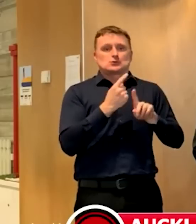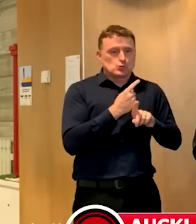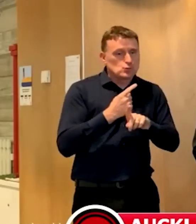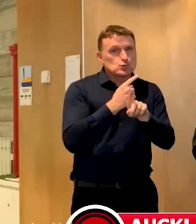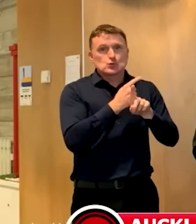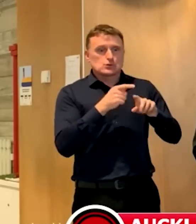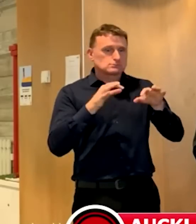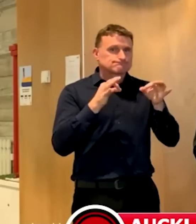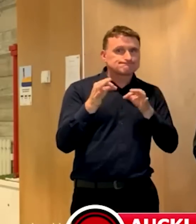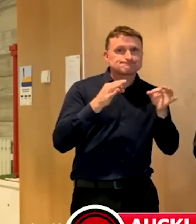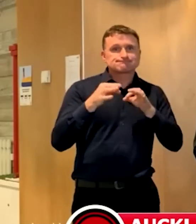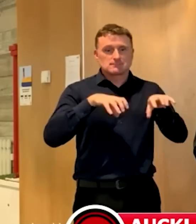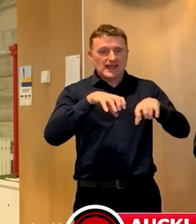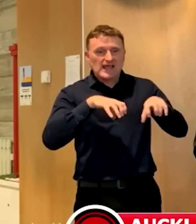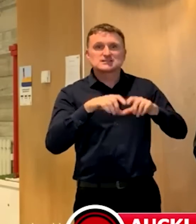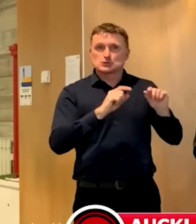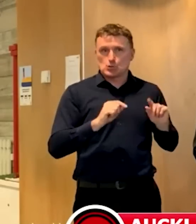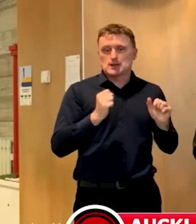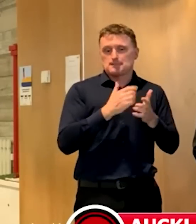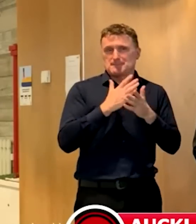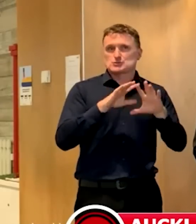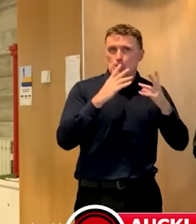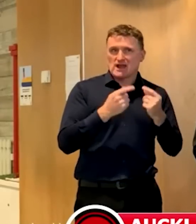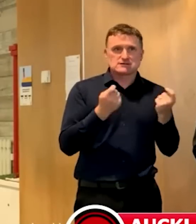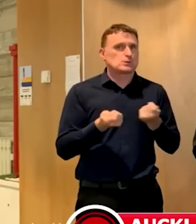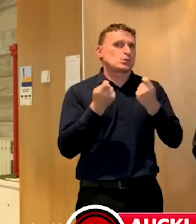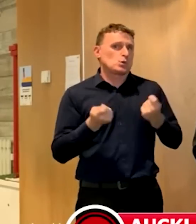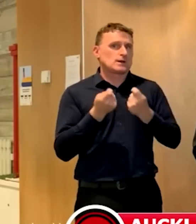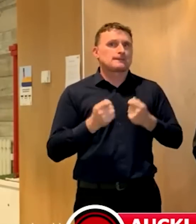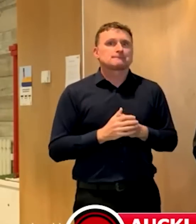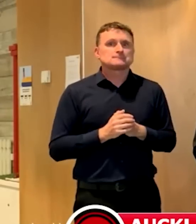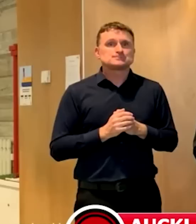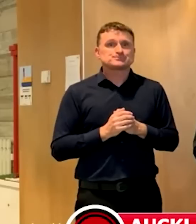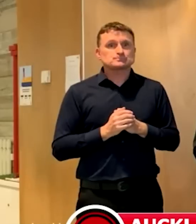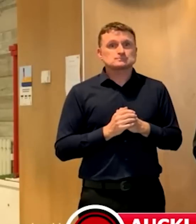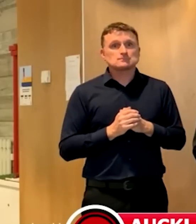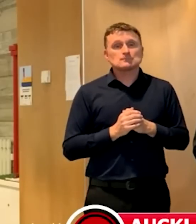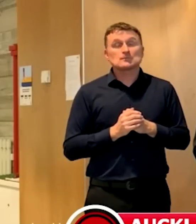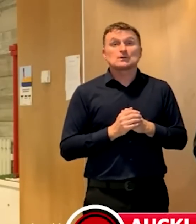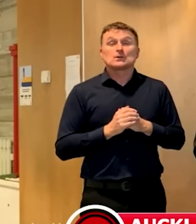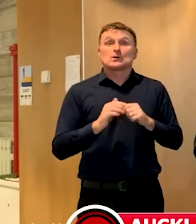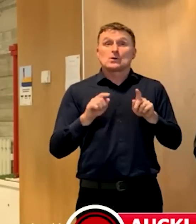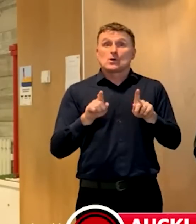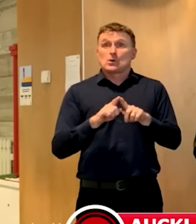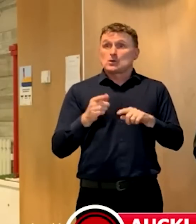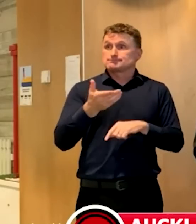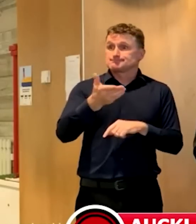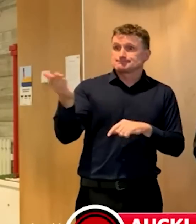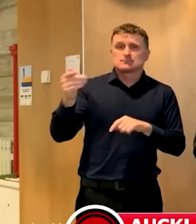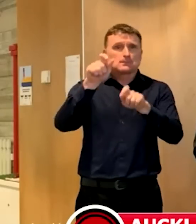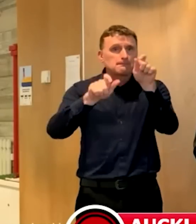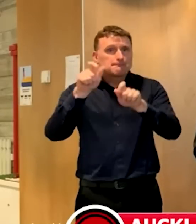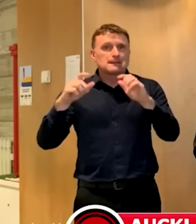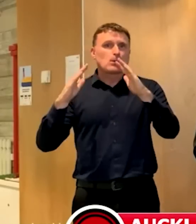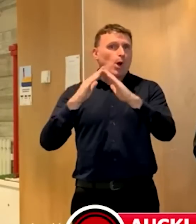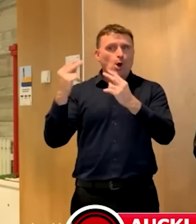ensure that all of government response is coordinated. I just want to encourage the public, as many of my colleagues were